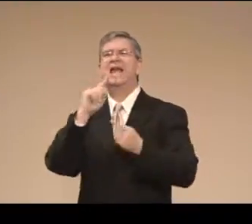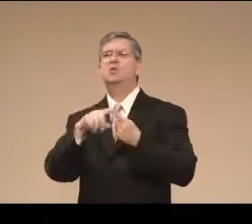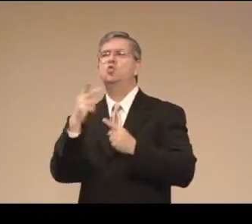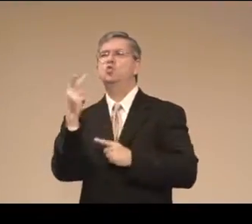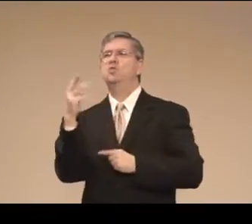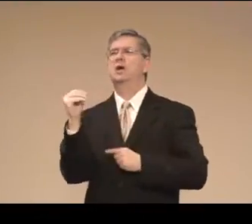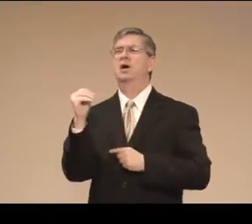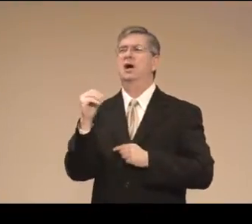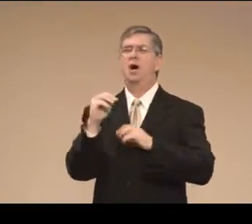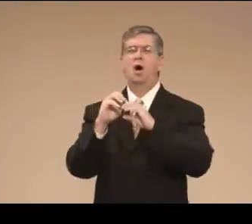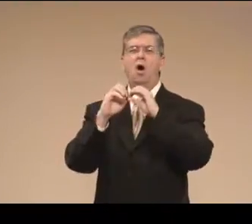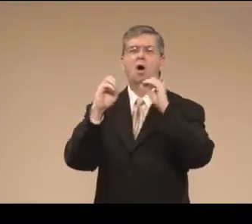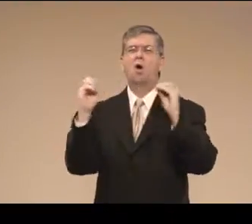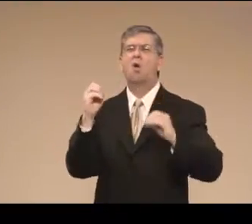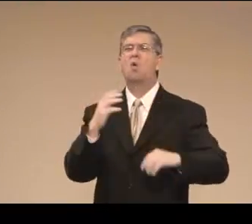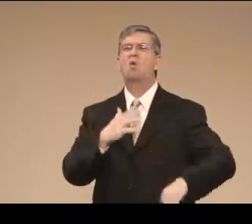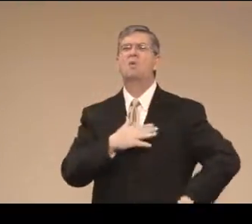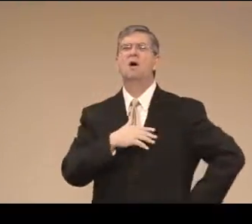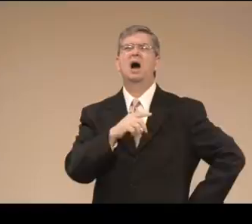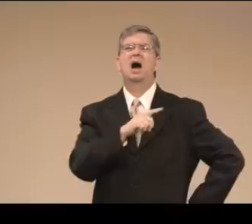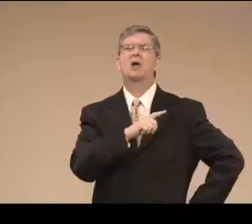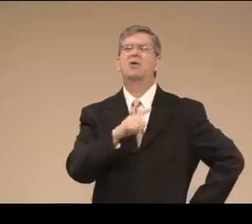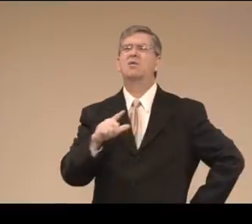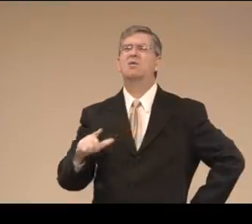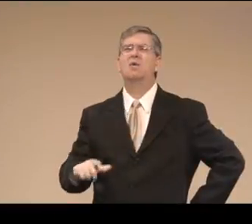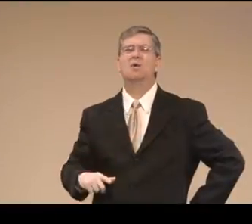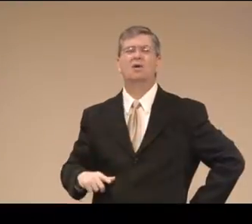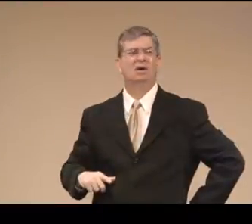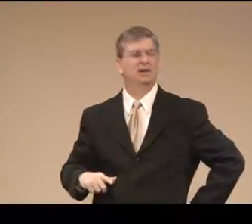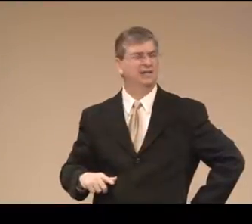And Gideon said unto him, Oh, my Lord.